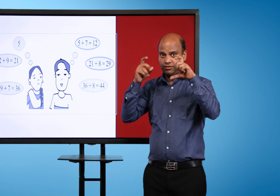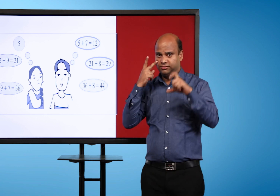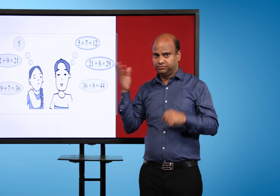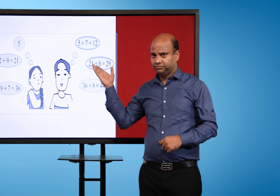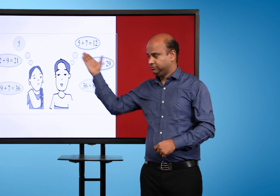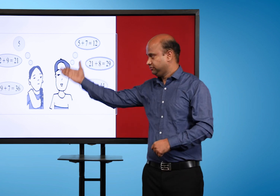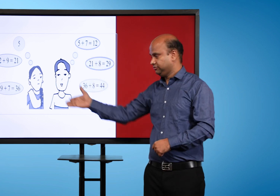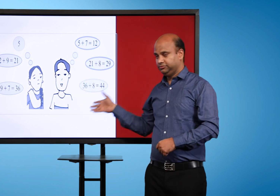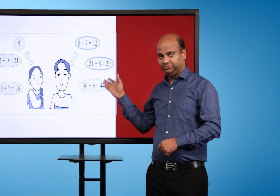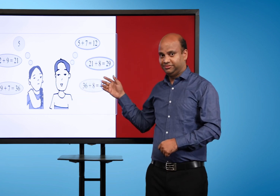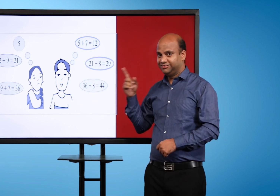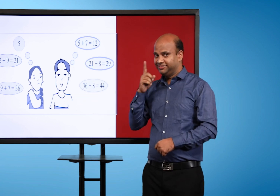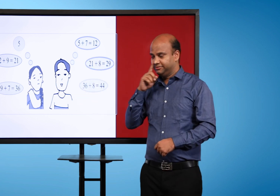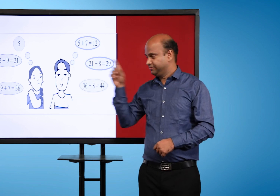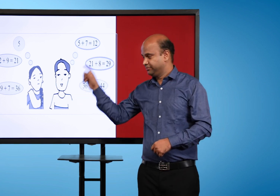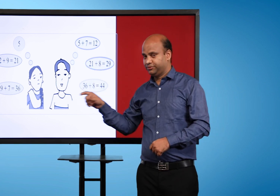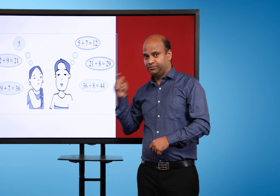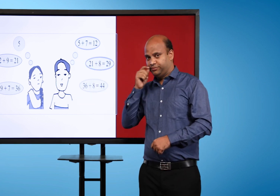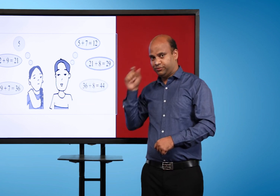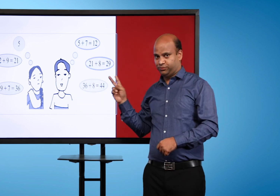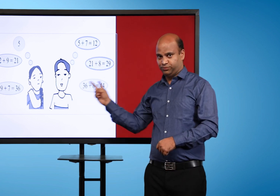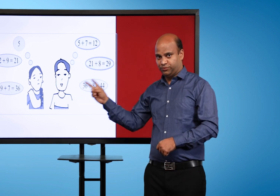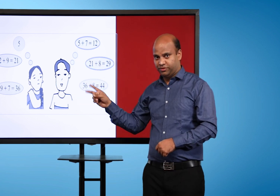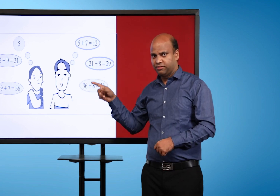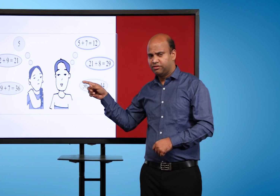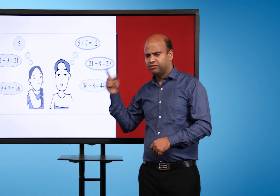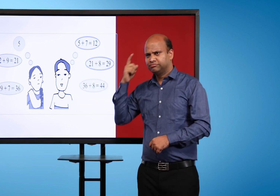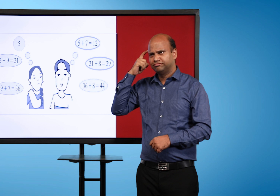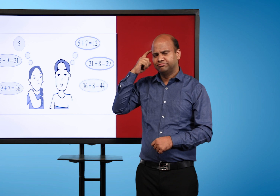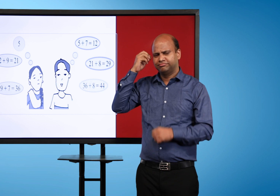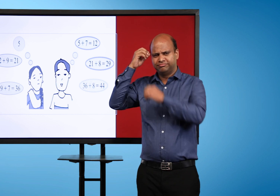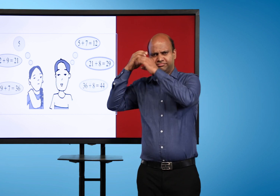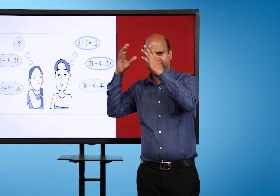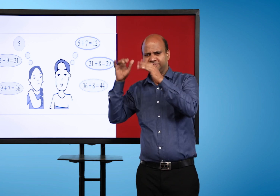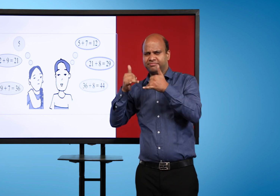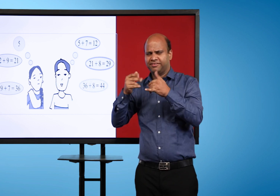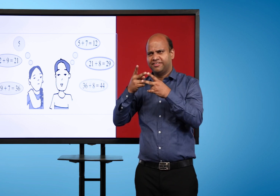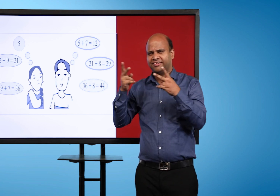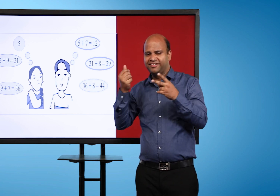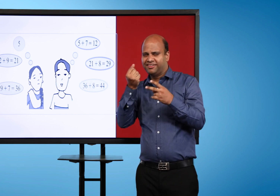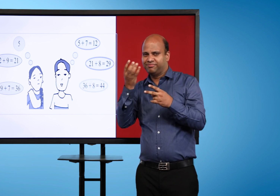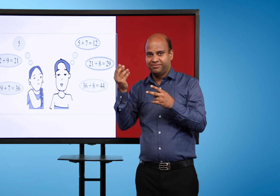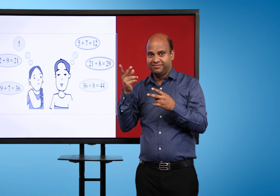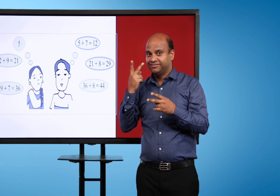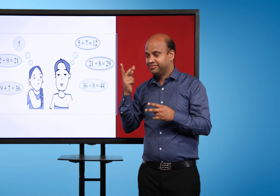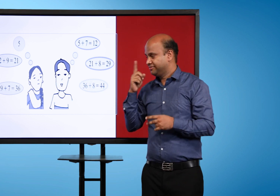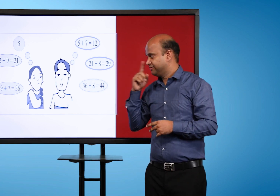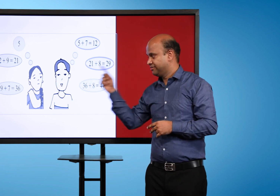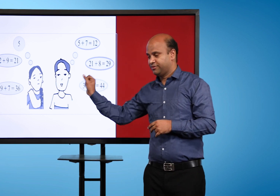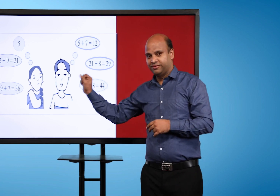Below this we have a picture in a box of a boy and a girl. Both are thinking about numbers and are trying to